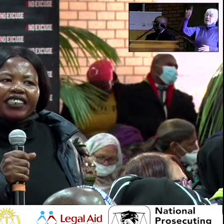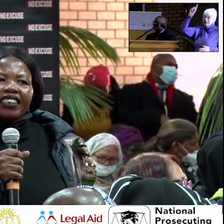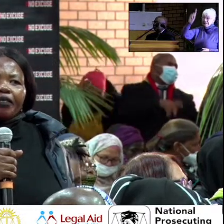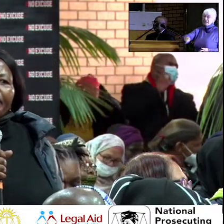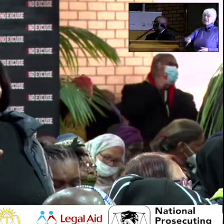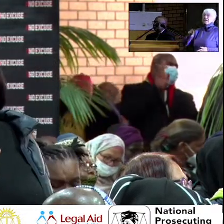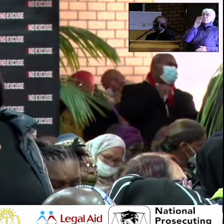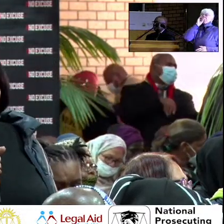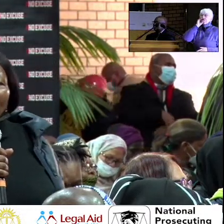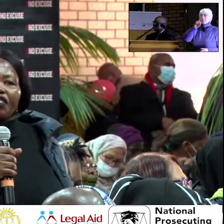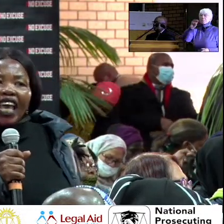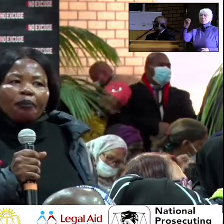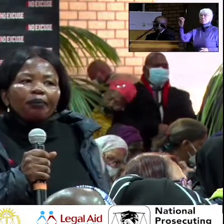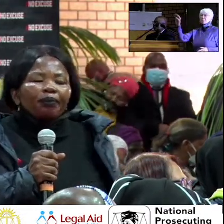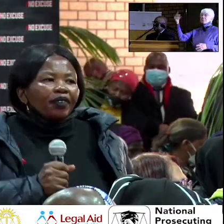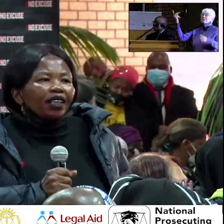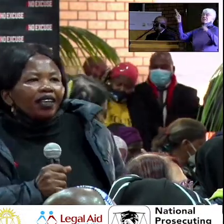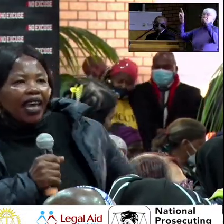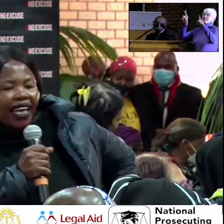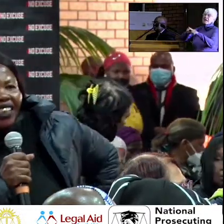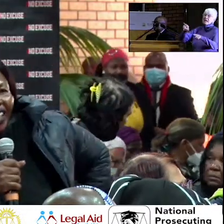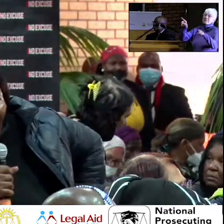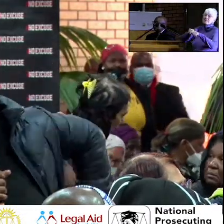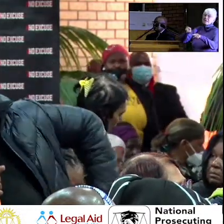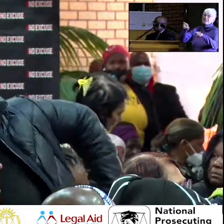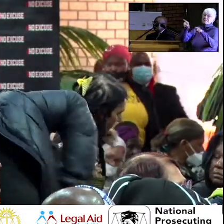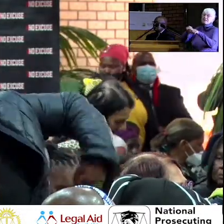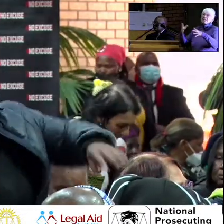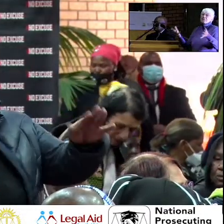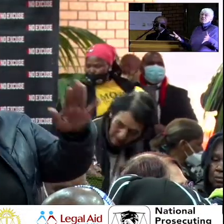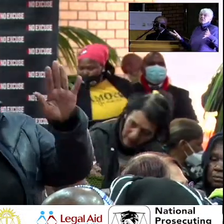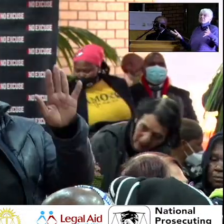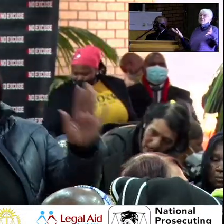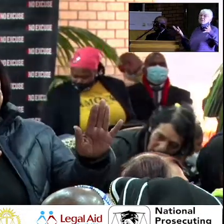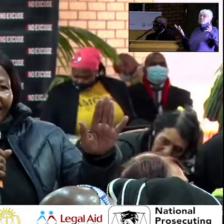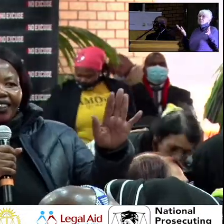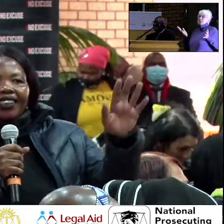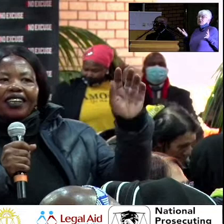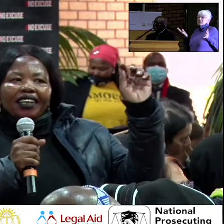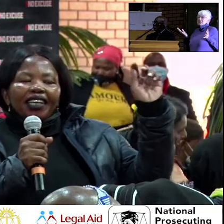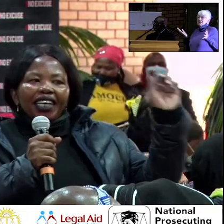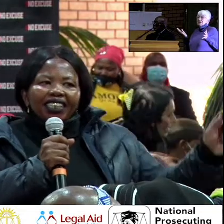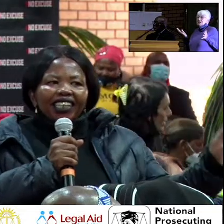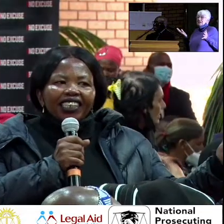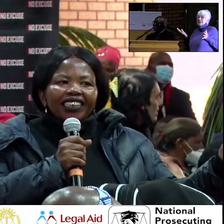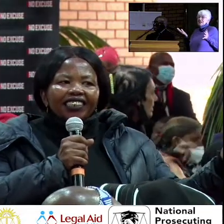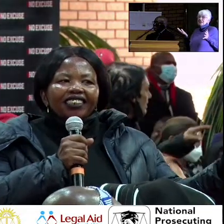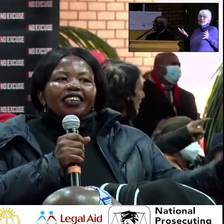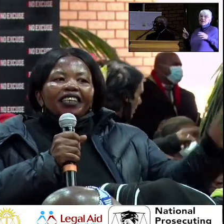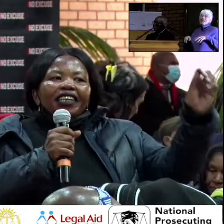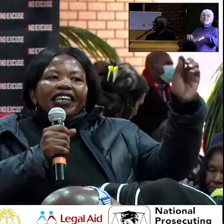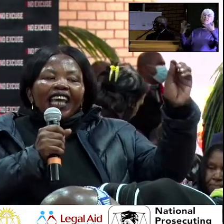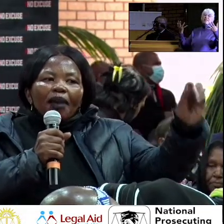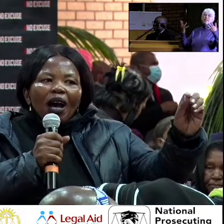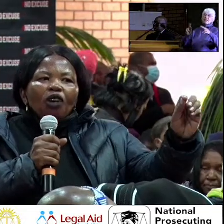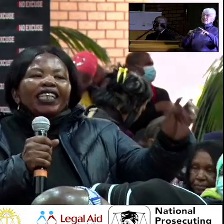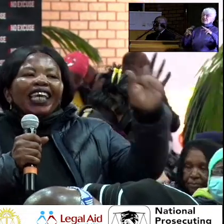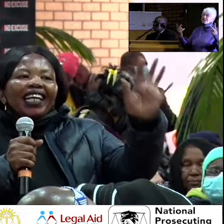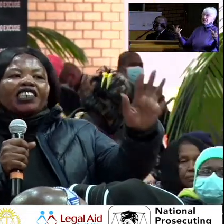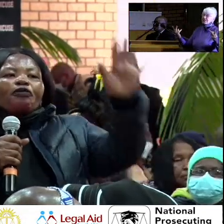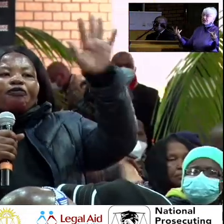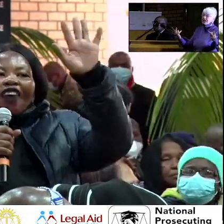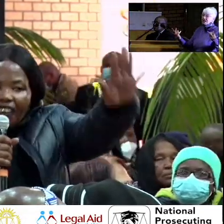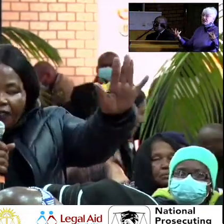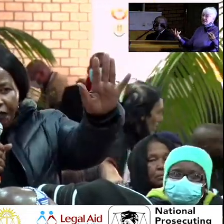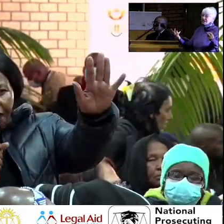And one of them, as is out during his release, he came out, he